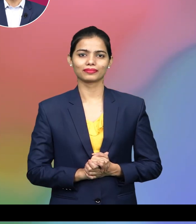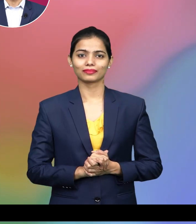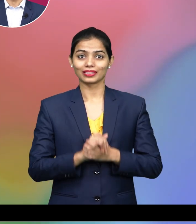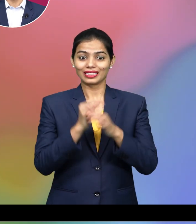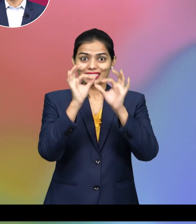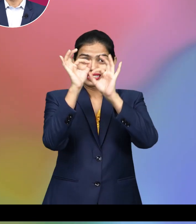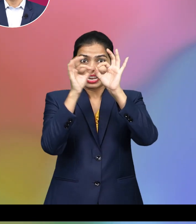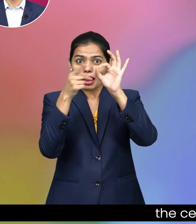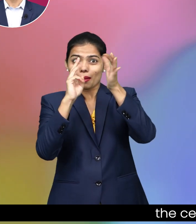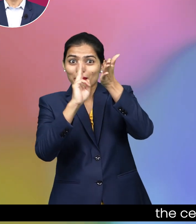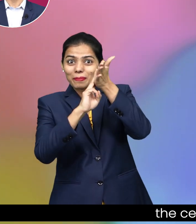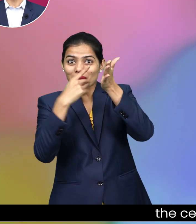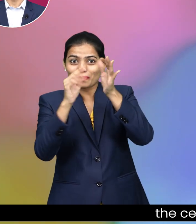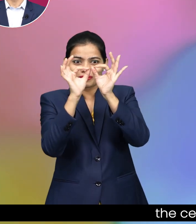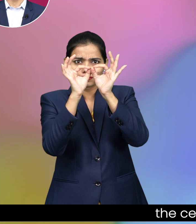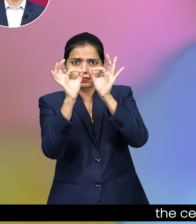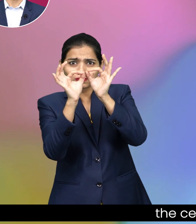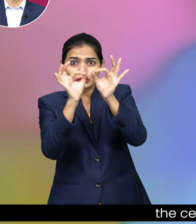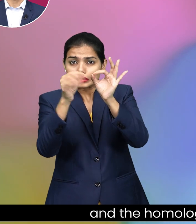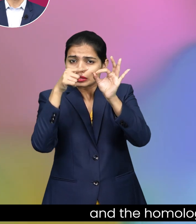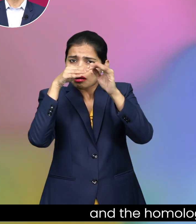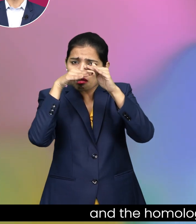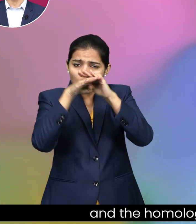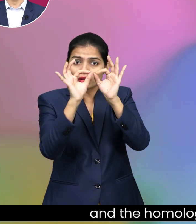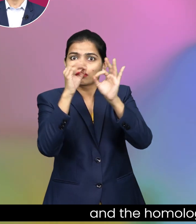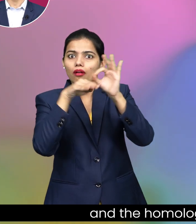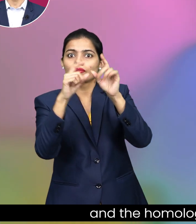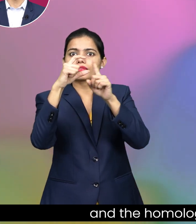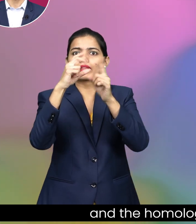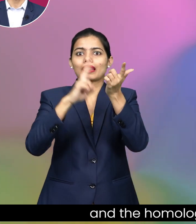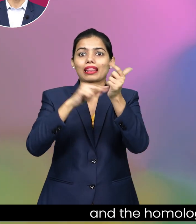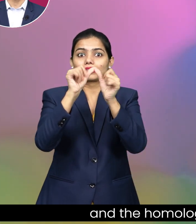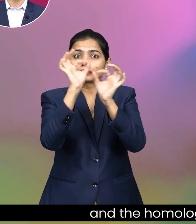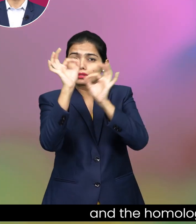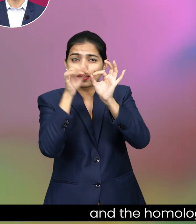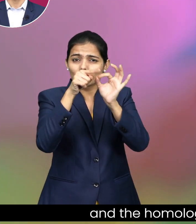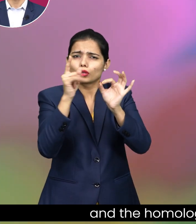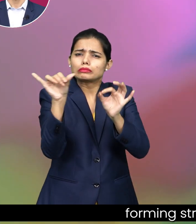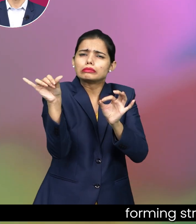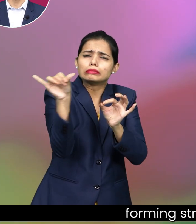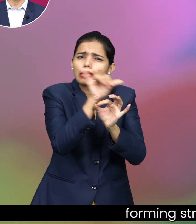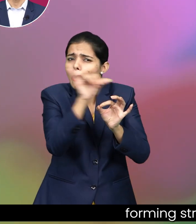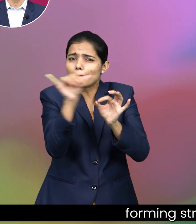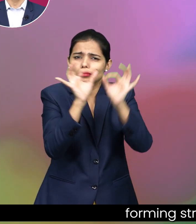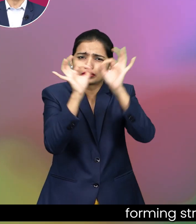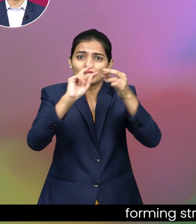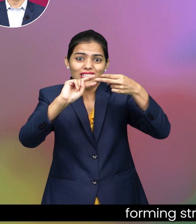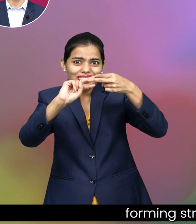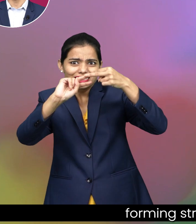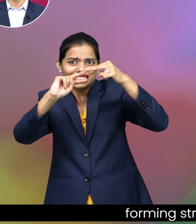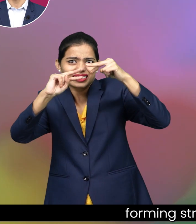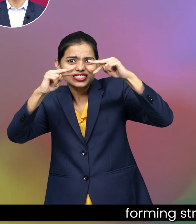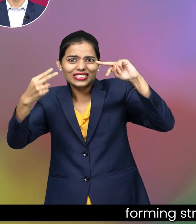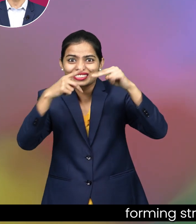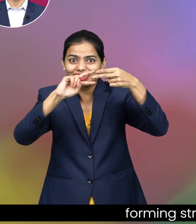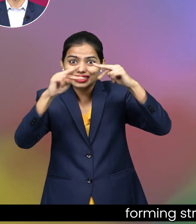In meiosis 1, the cell's DNA replicates and the homologous chromosomes pair up, forming structures